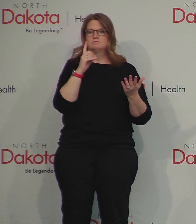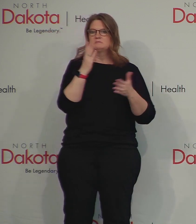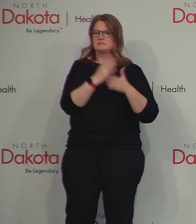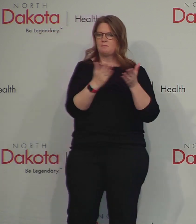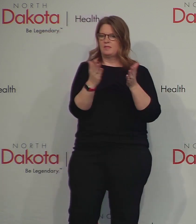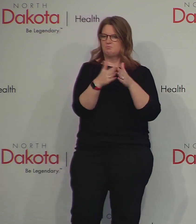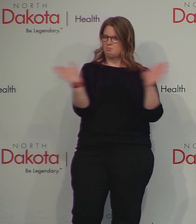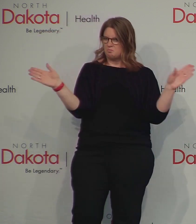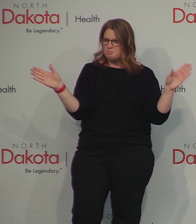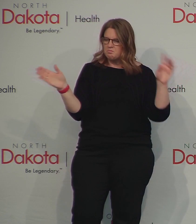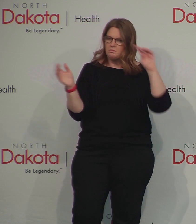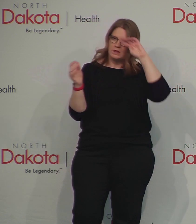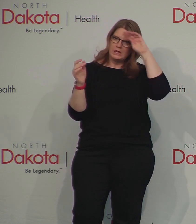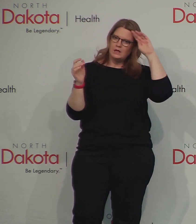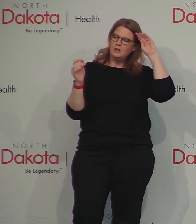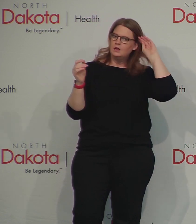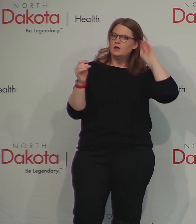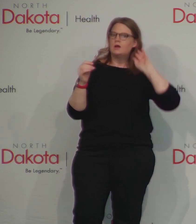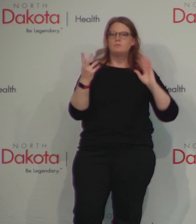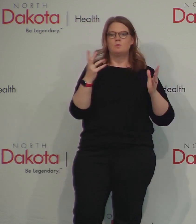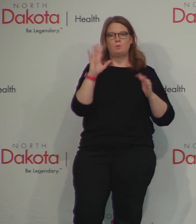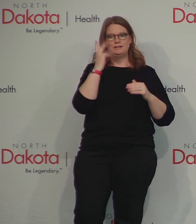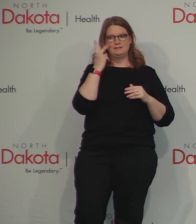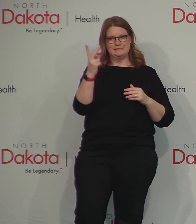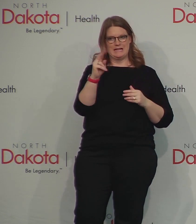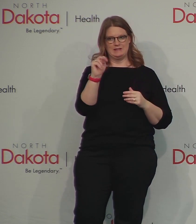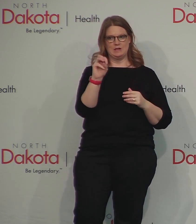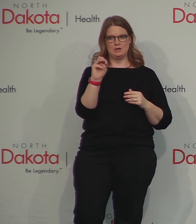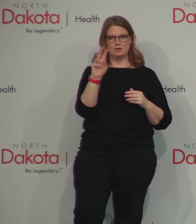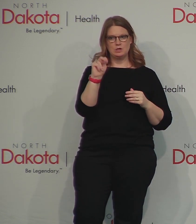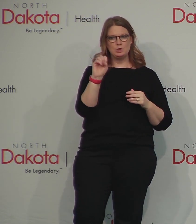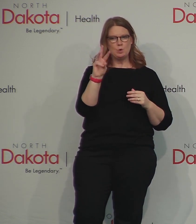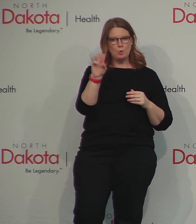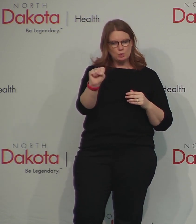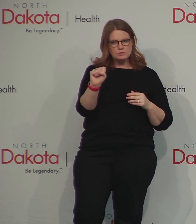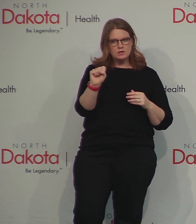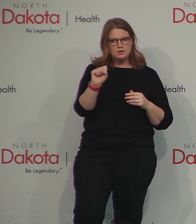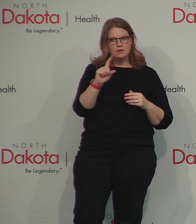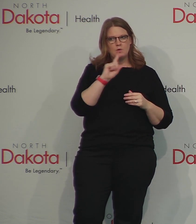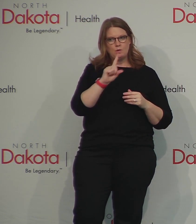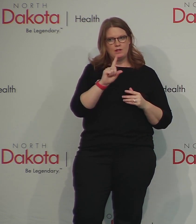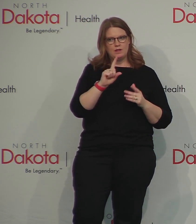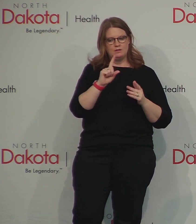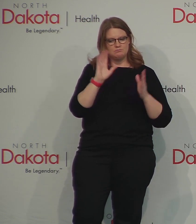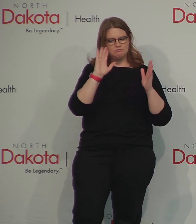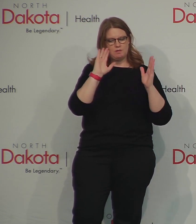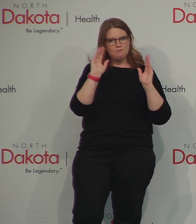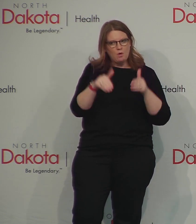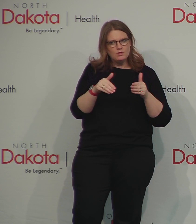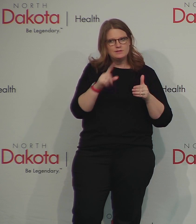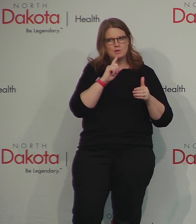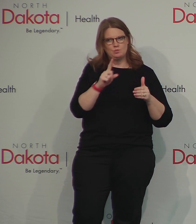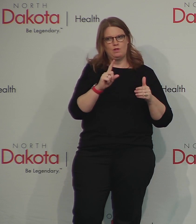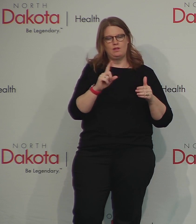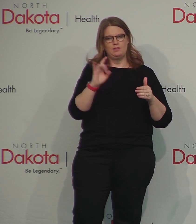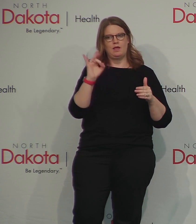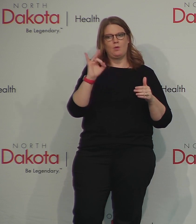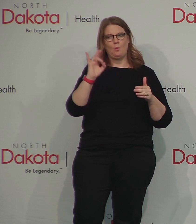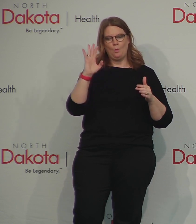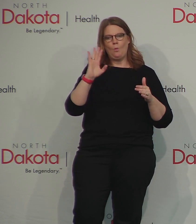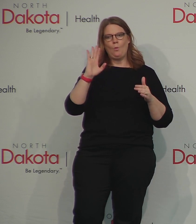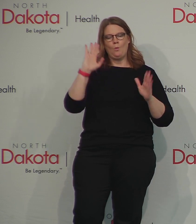and of course, one of them which you've received news this week was and a lot of attention as it should, because it was a historic